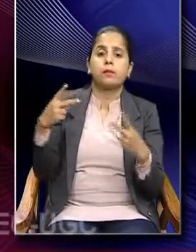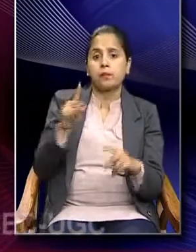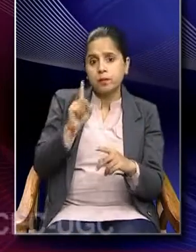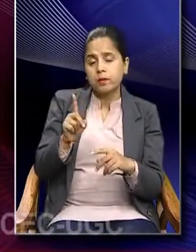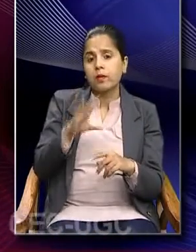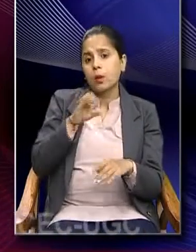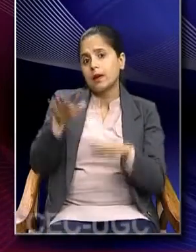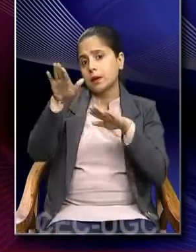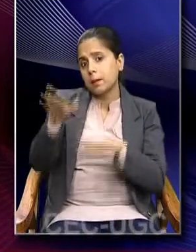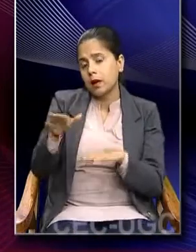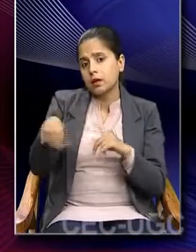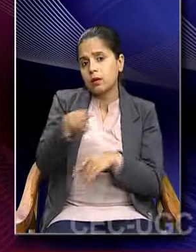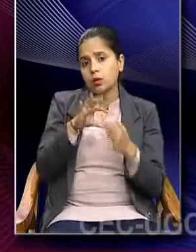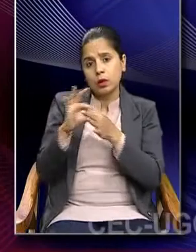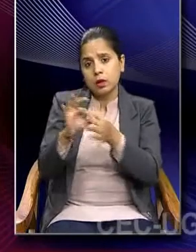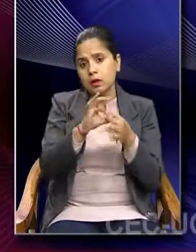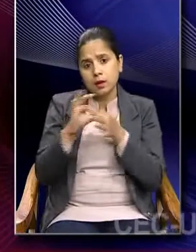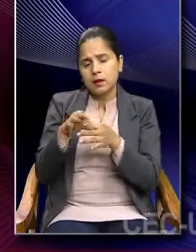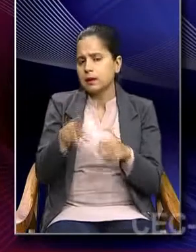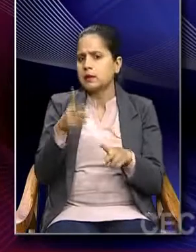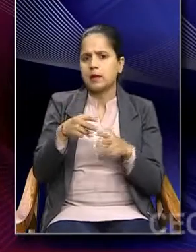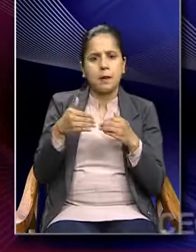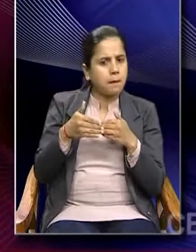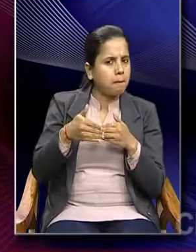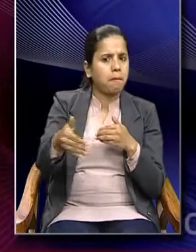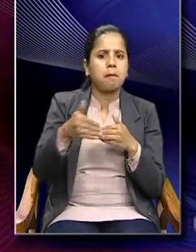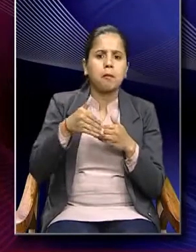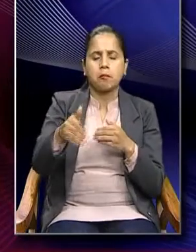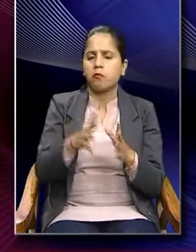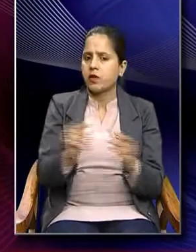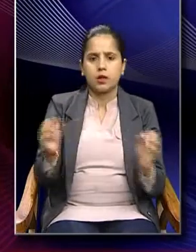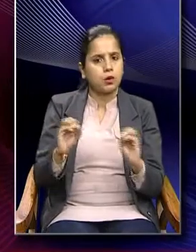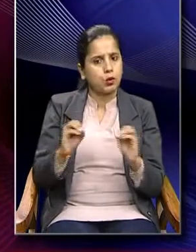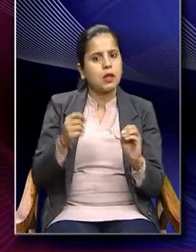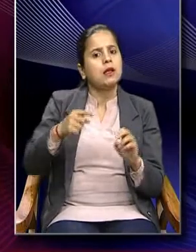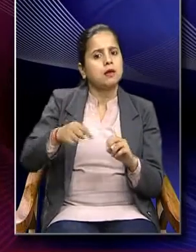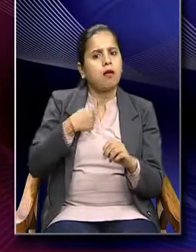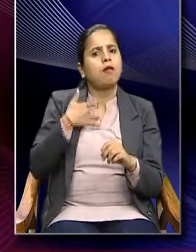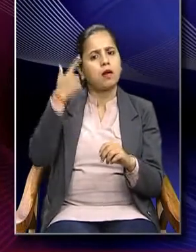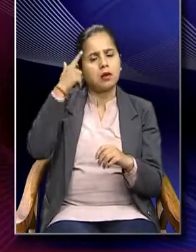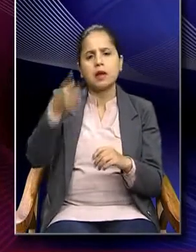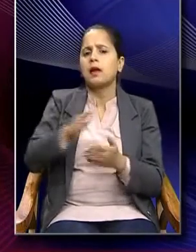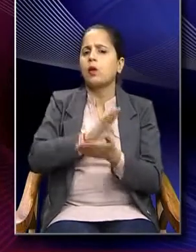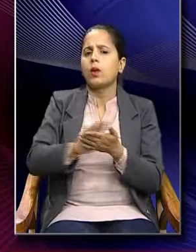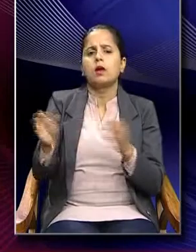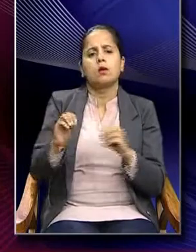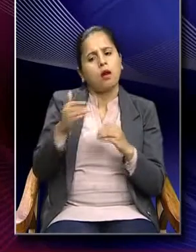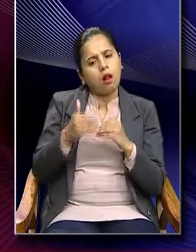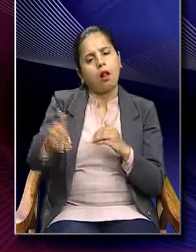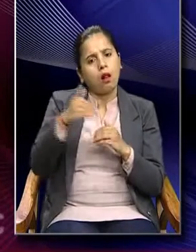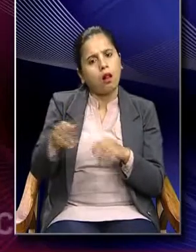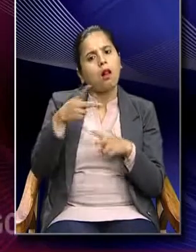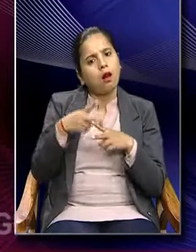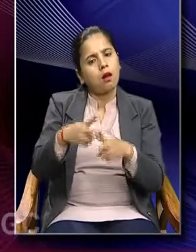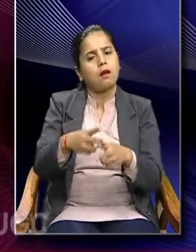dependent relationship is still continuing. So it is self-perpetuating, it keeps on continuing. There